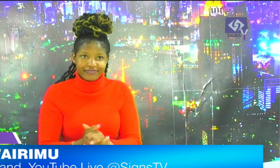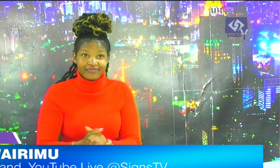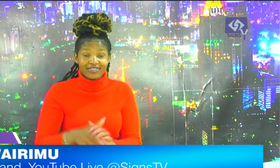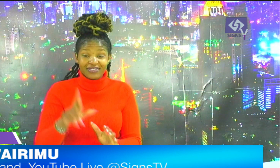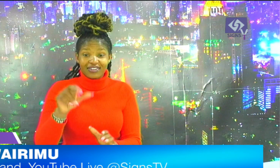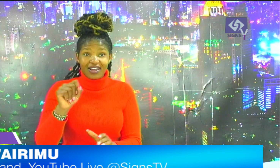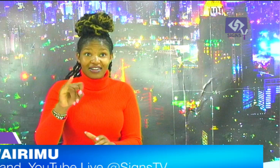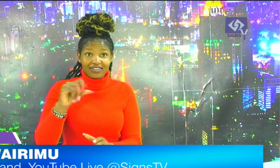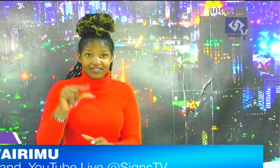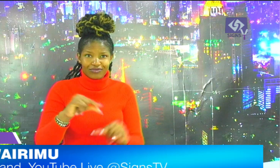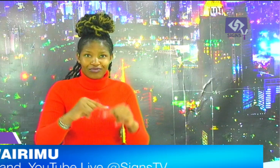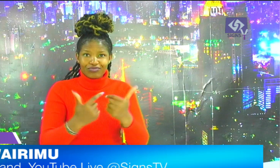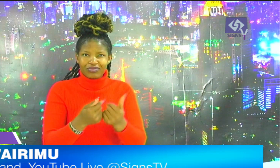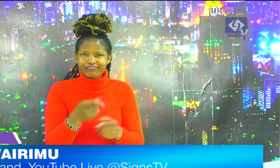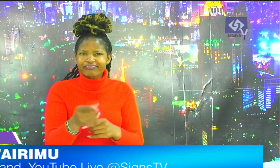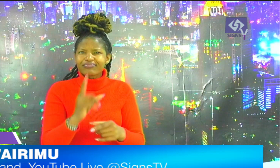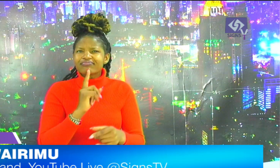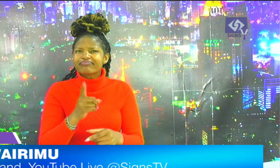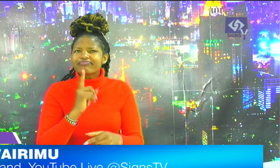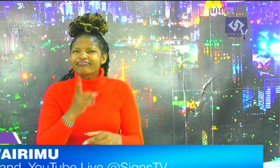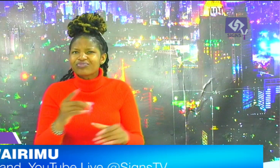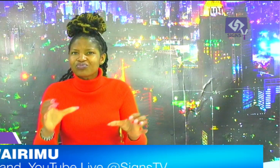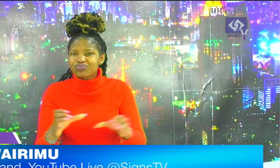That aside, and on to another news item,